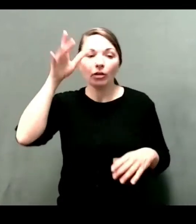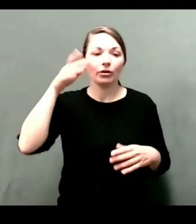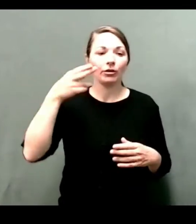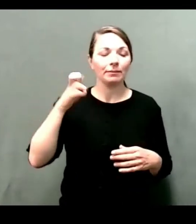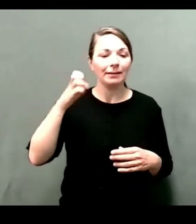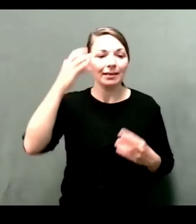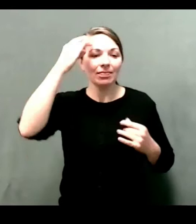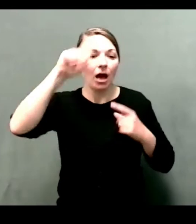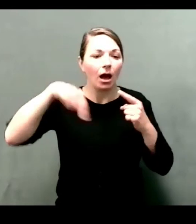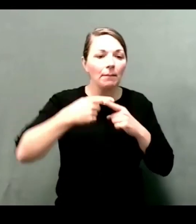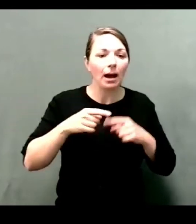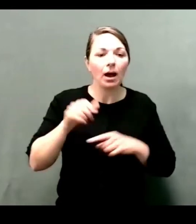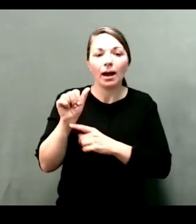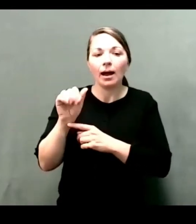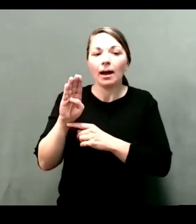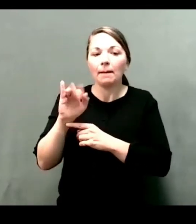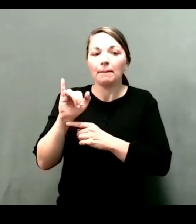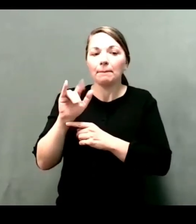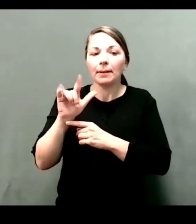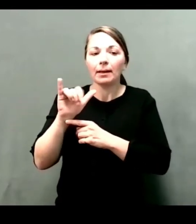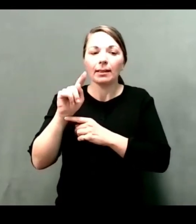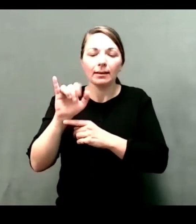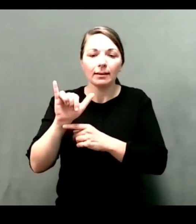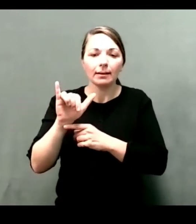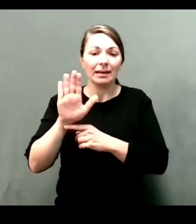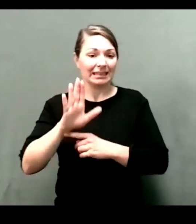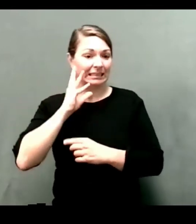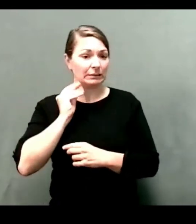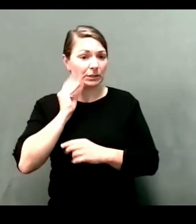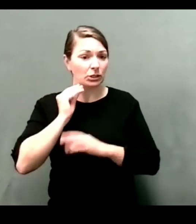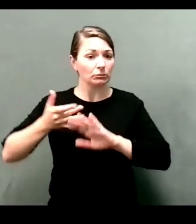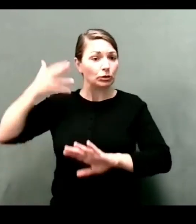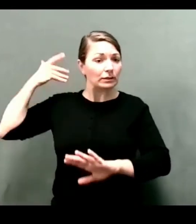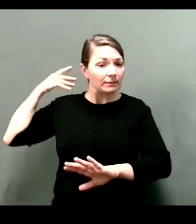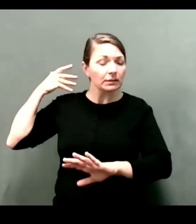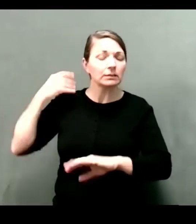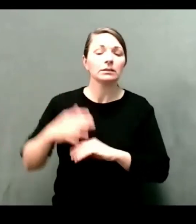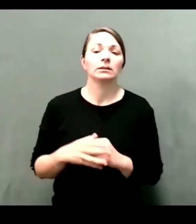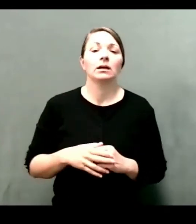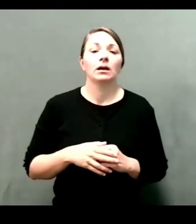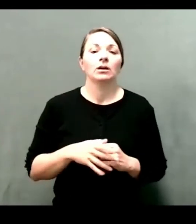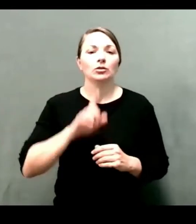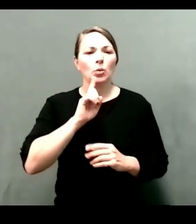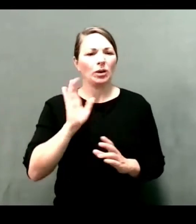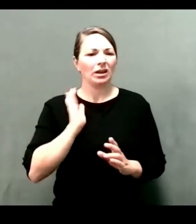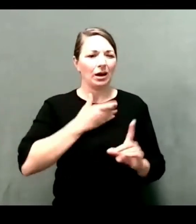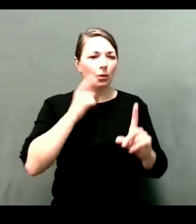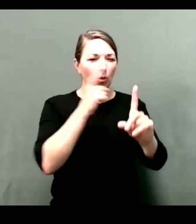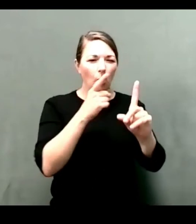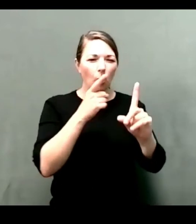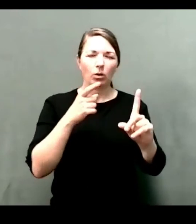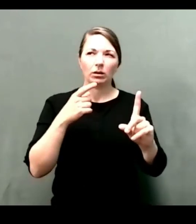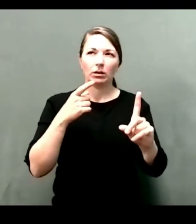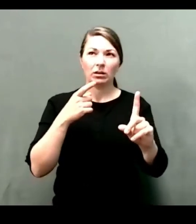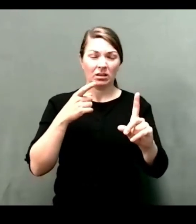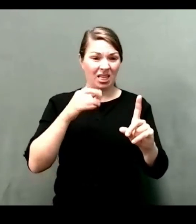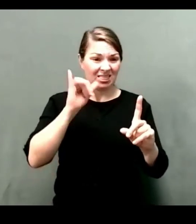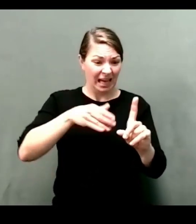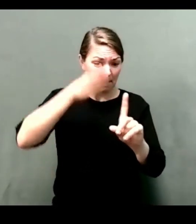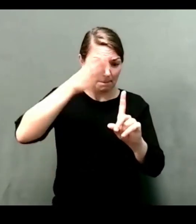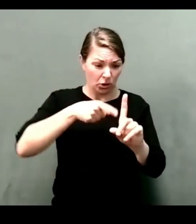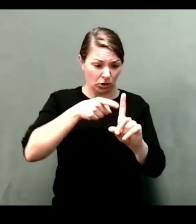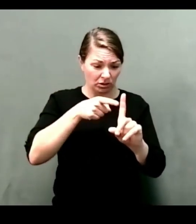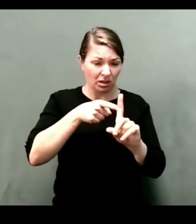what experiences he might have had with it. And really the goal here is to understand what brings someone to a point where they have learned